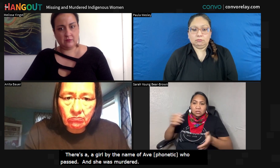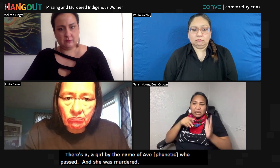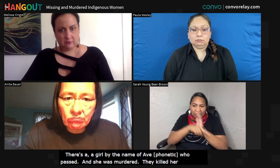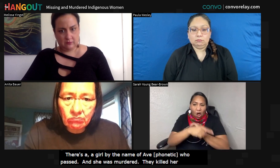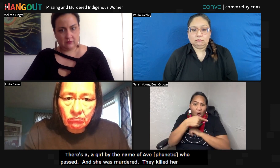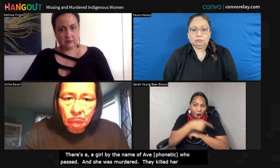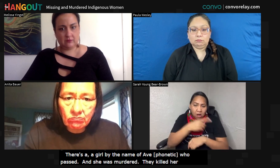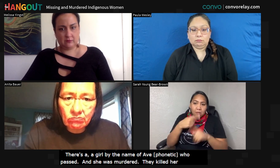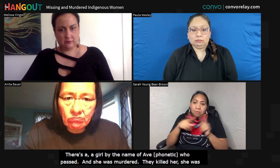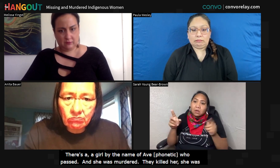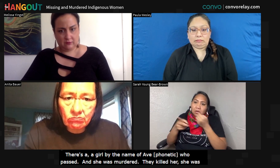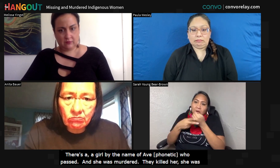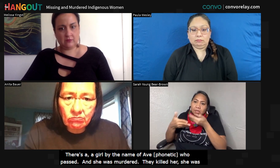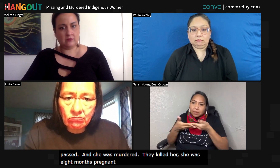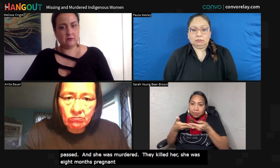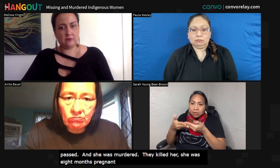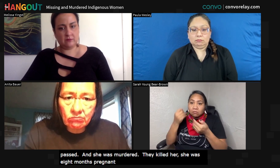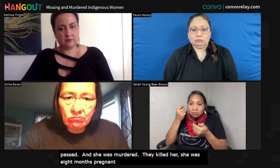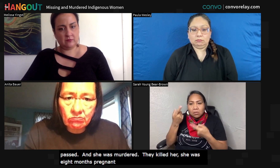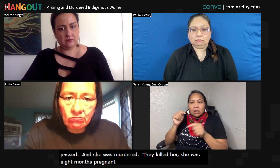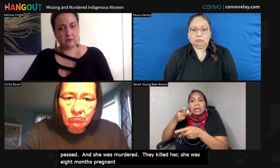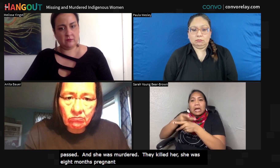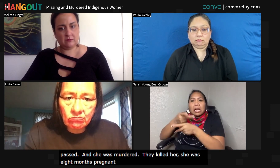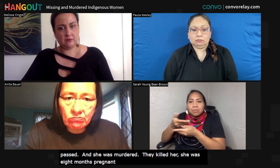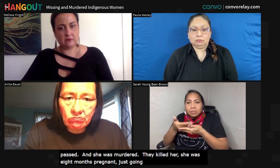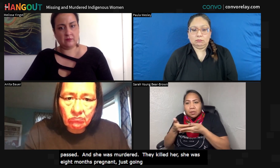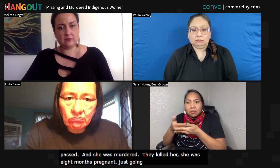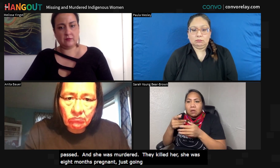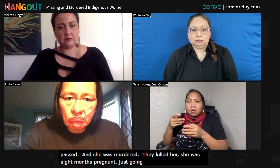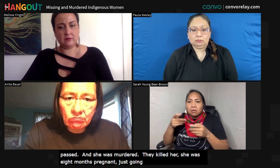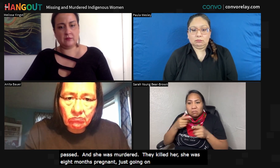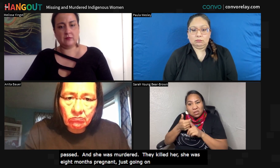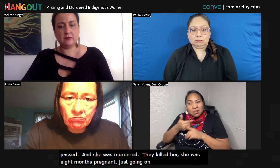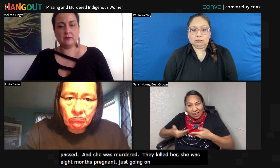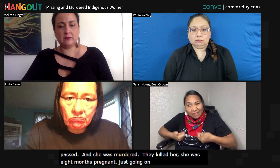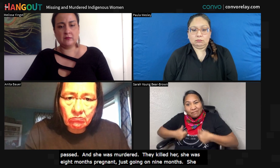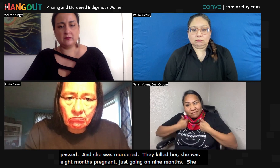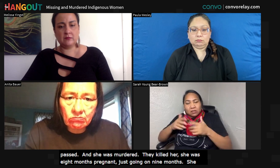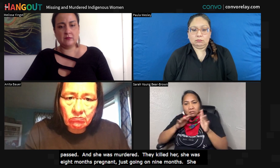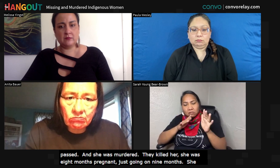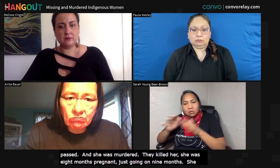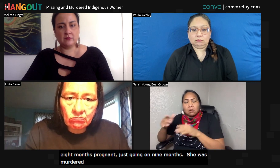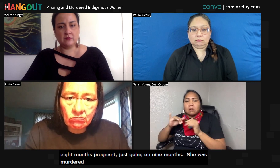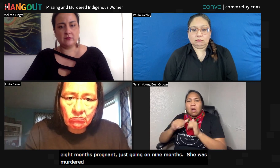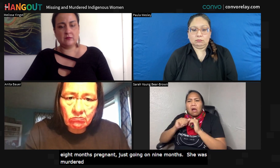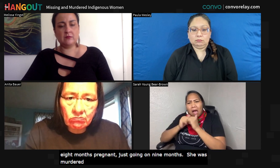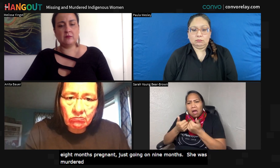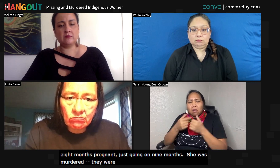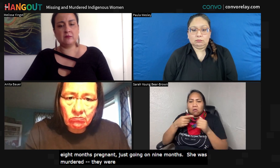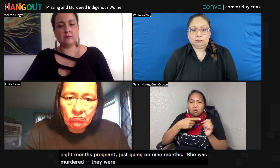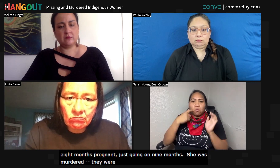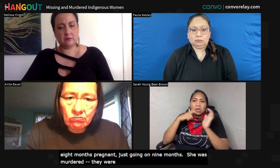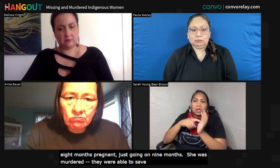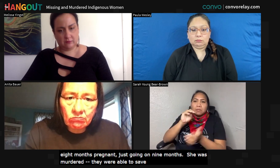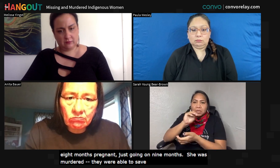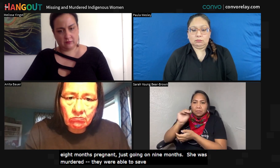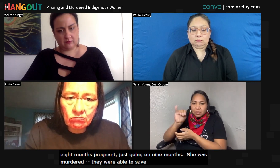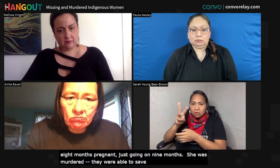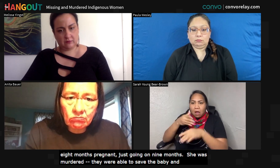months. She was murdered. They were able to save the baby, and they kept the baby. And the baby is still alive and